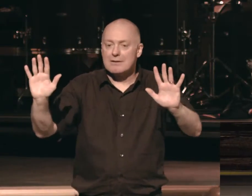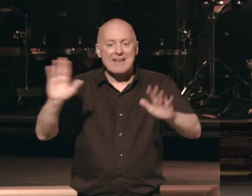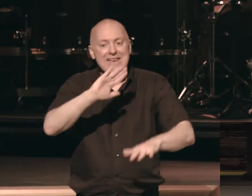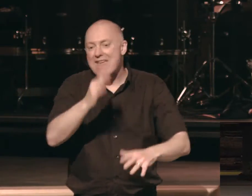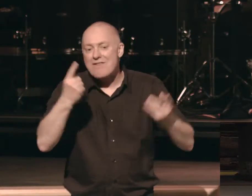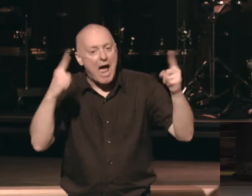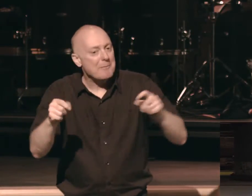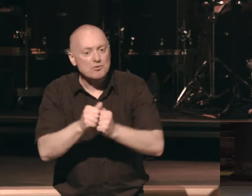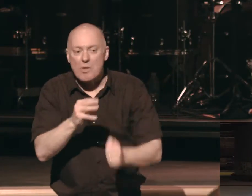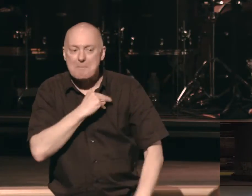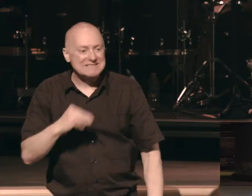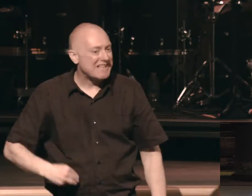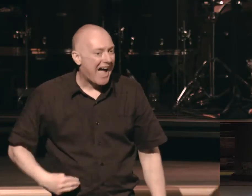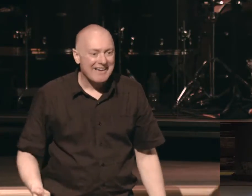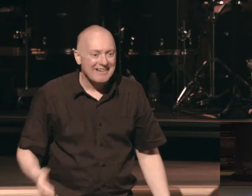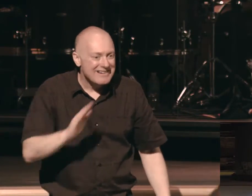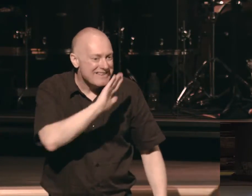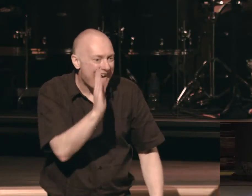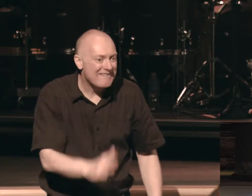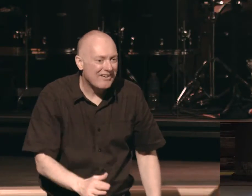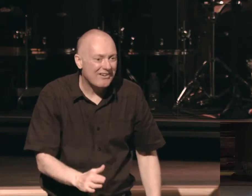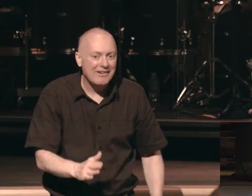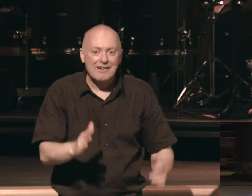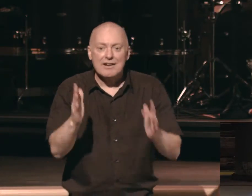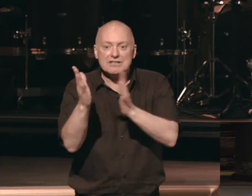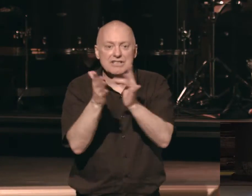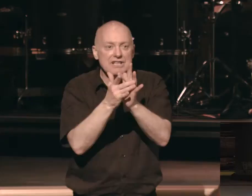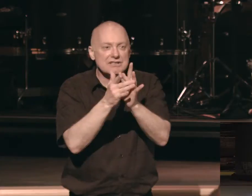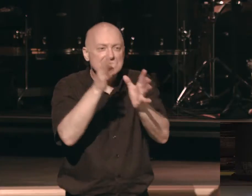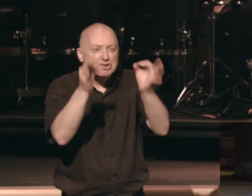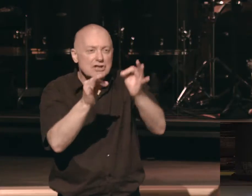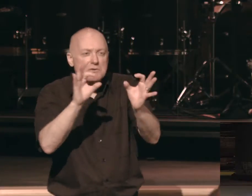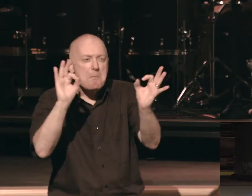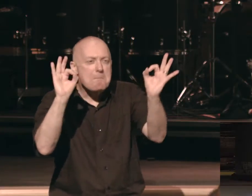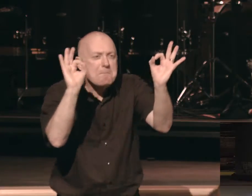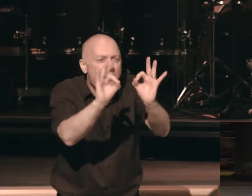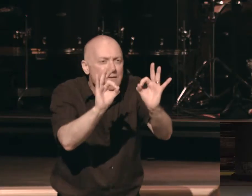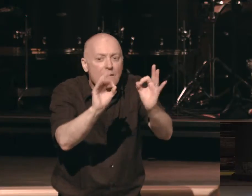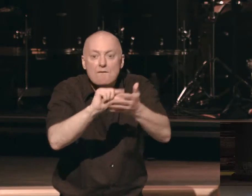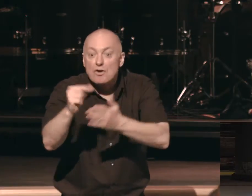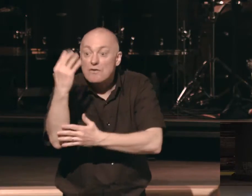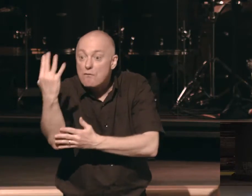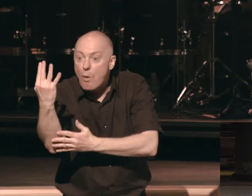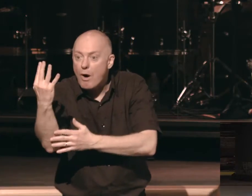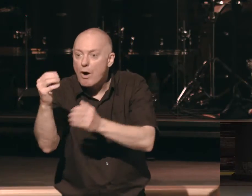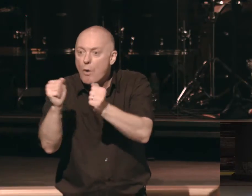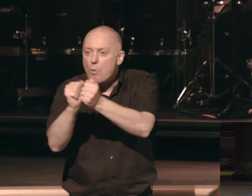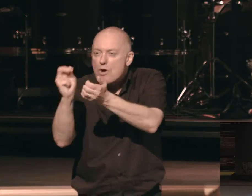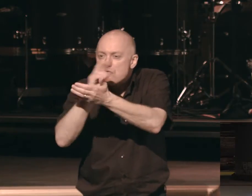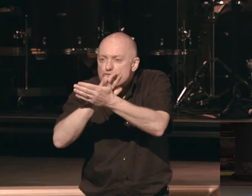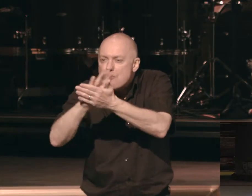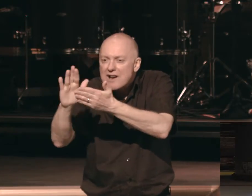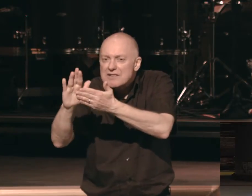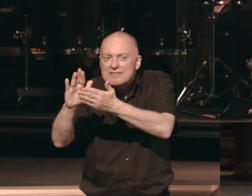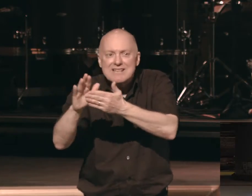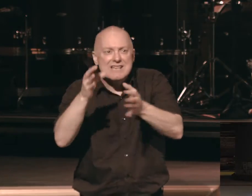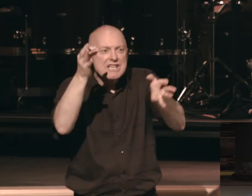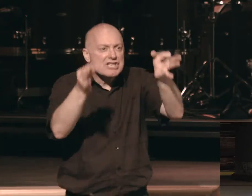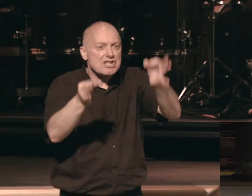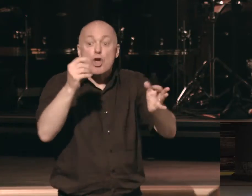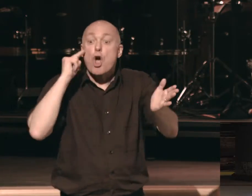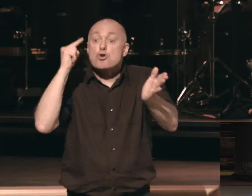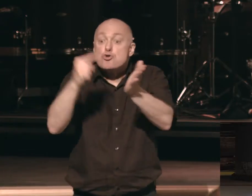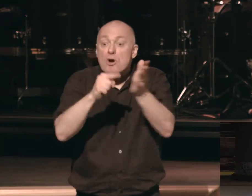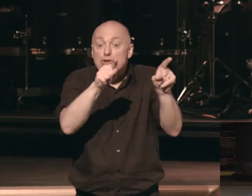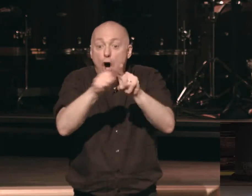with the Messiah. He judges with righteousness, it says here in verse 4. With righteousness, he will judge. And then notice